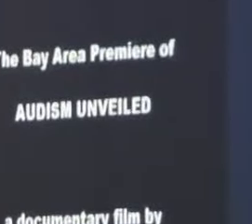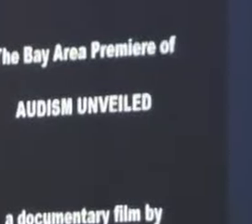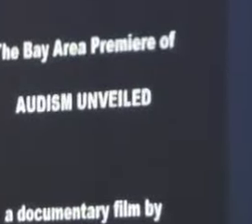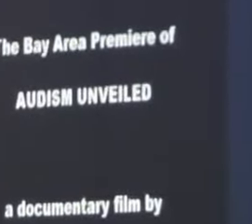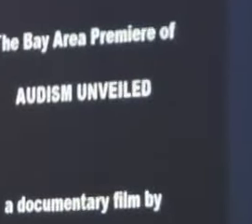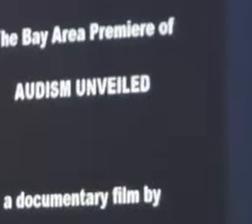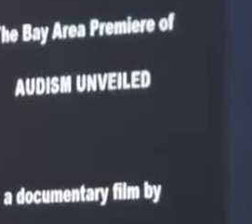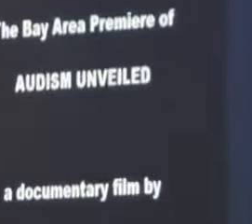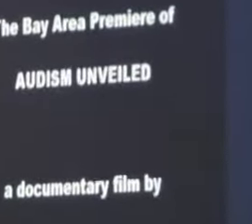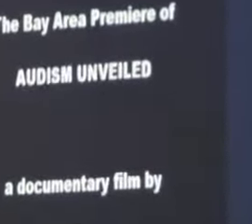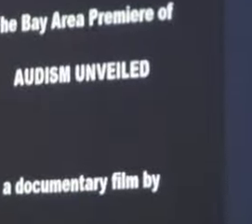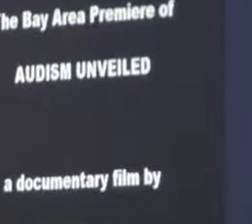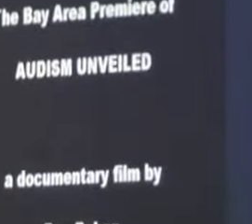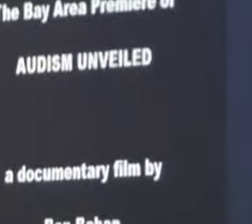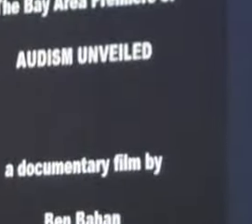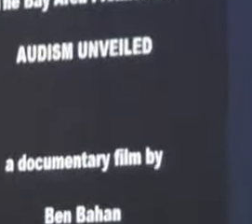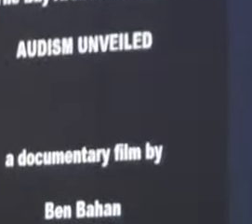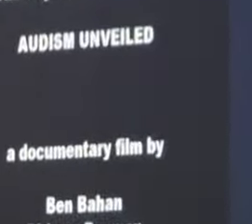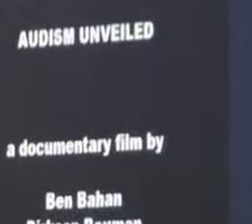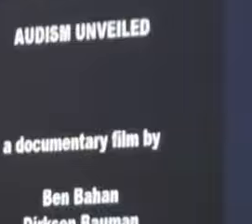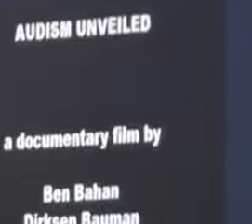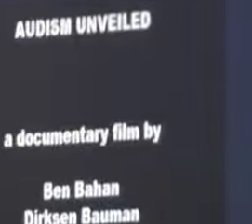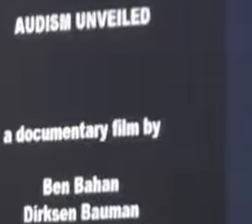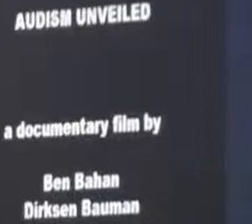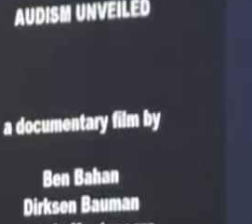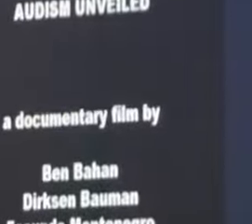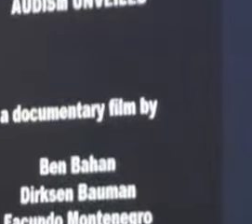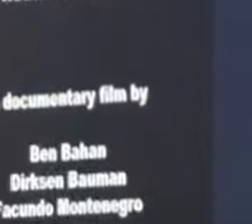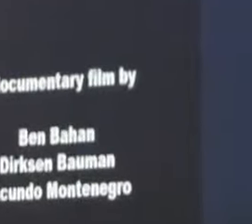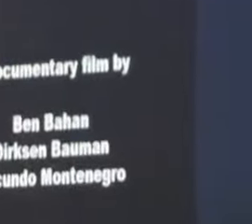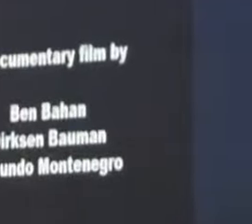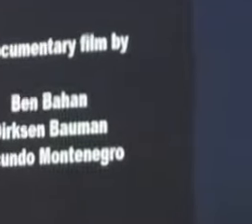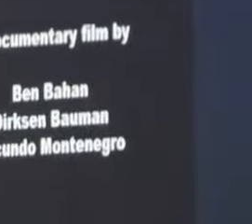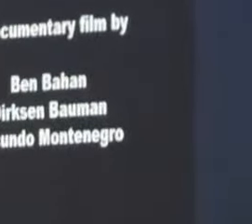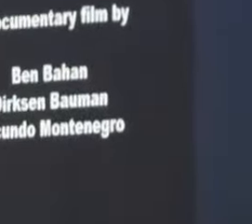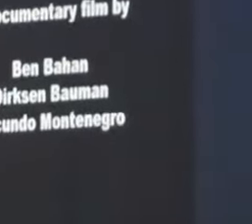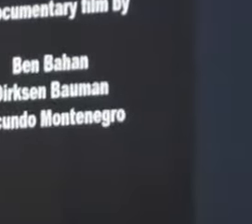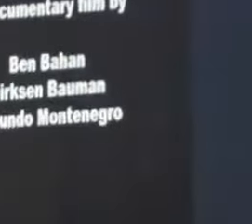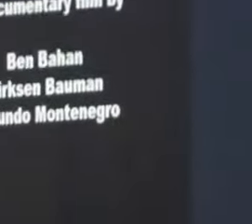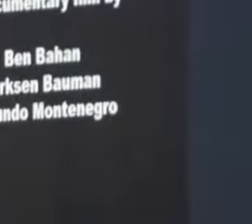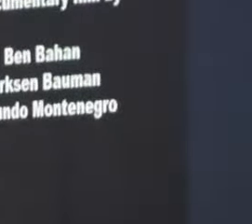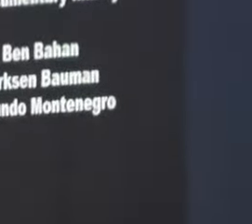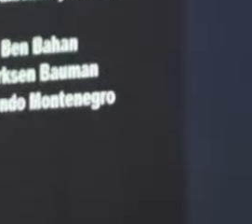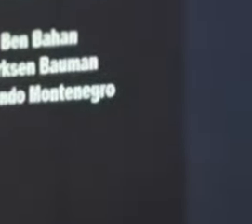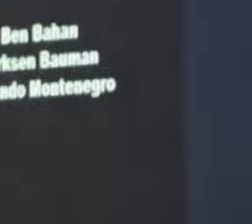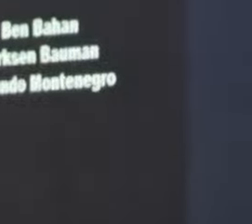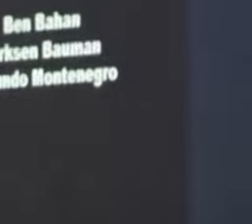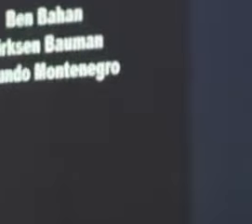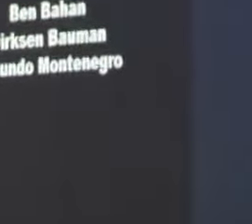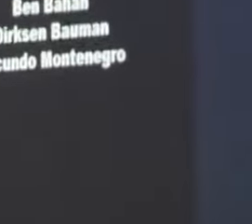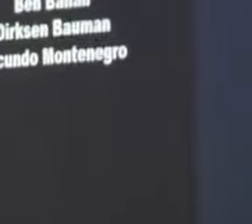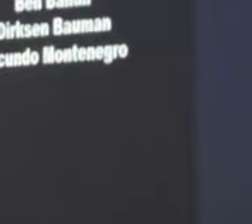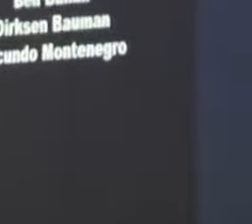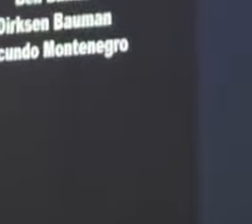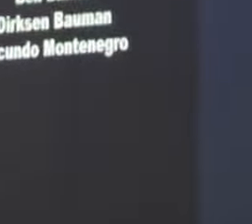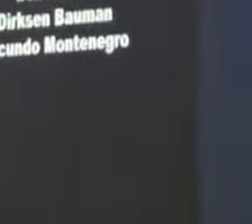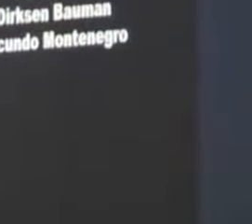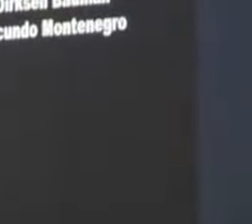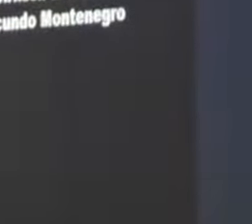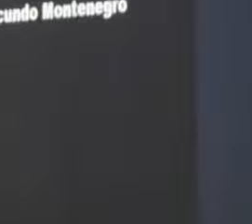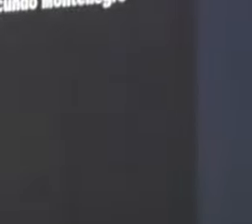he's produced. This one happens to be about the screening of a film that occurred in